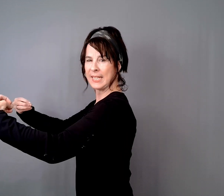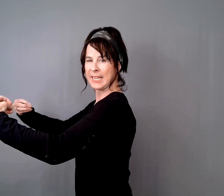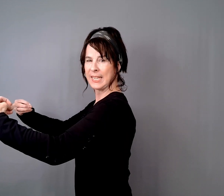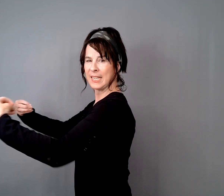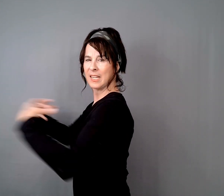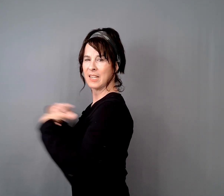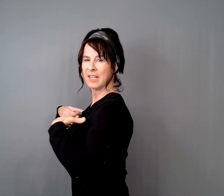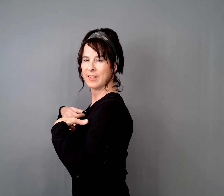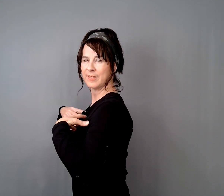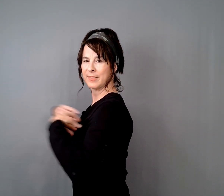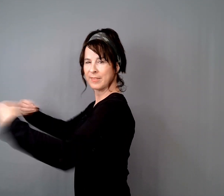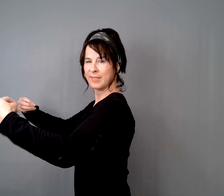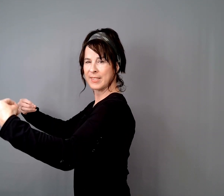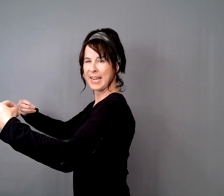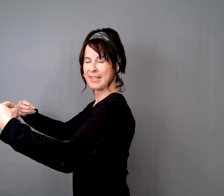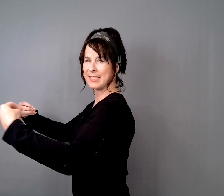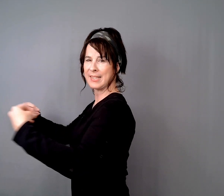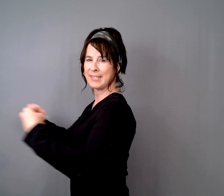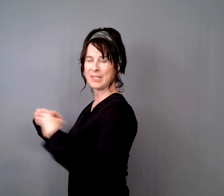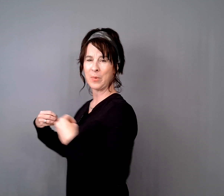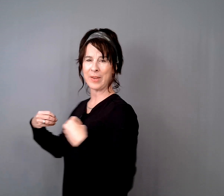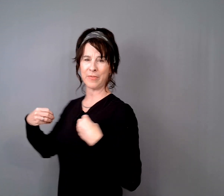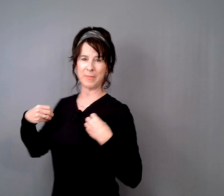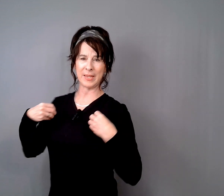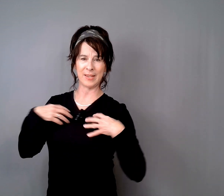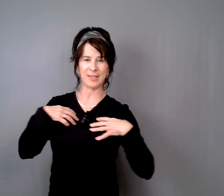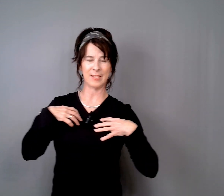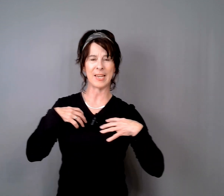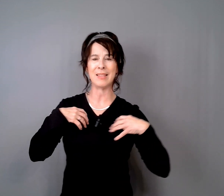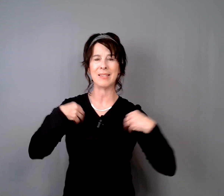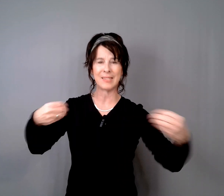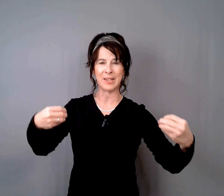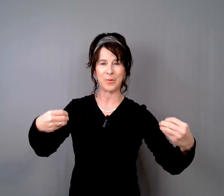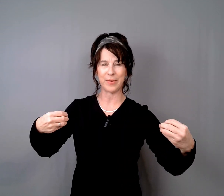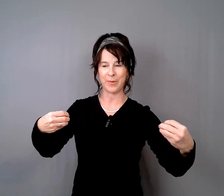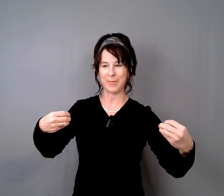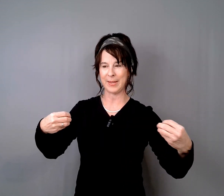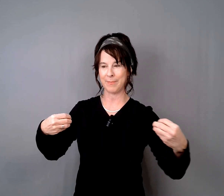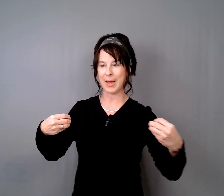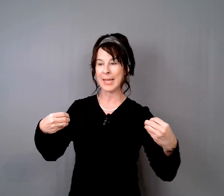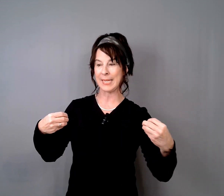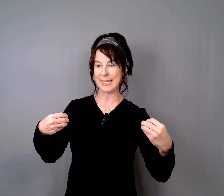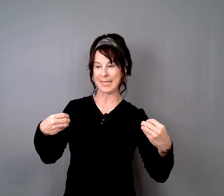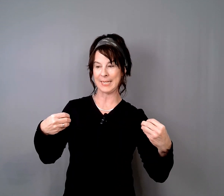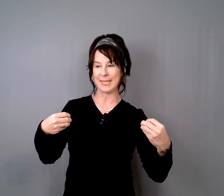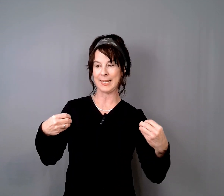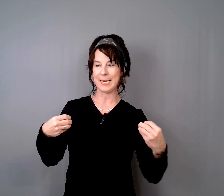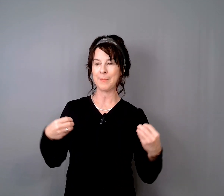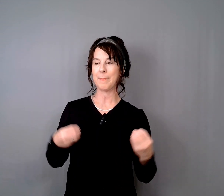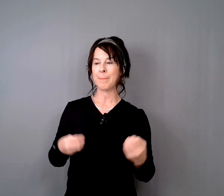Healing. Take the sickness away from me. Take the sin away from me. My healing.